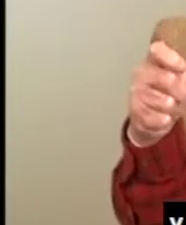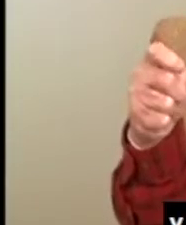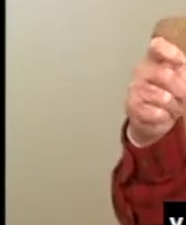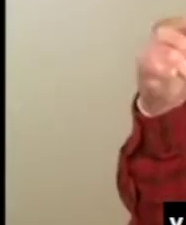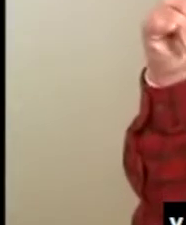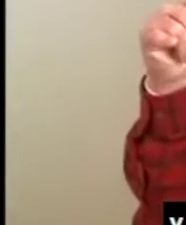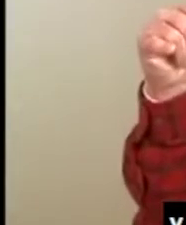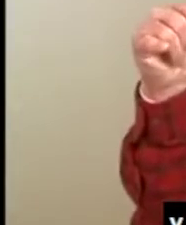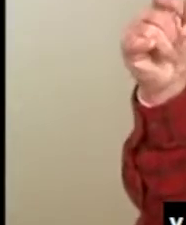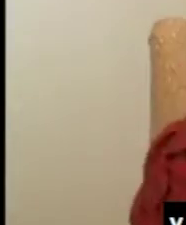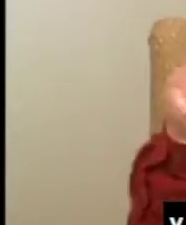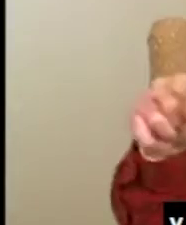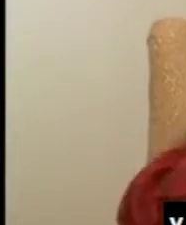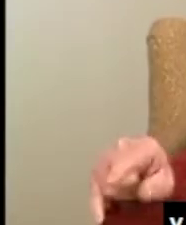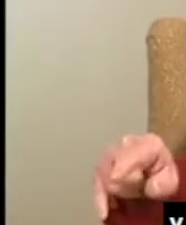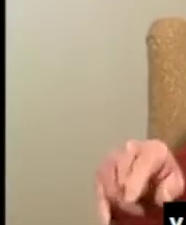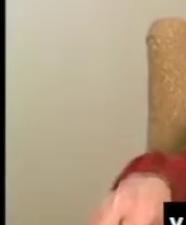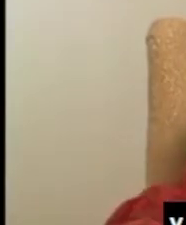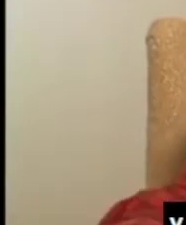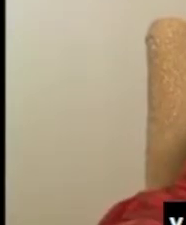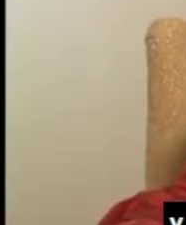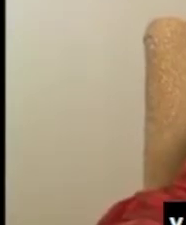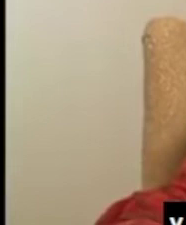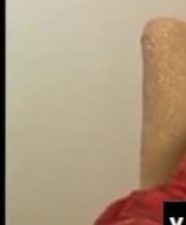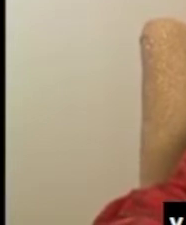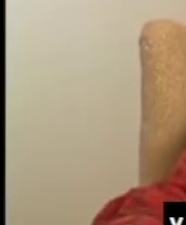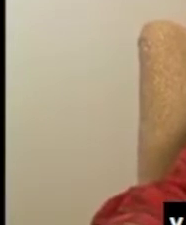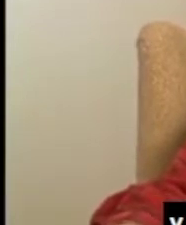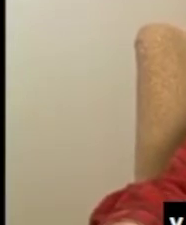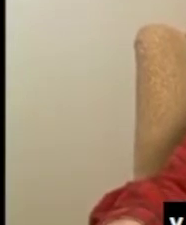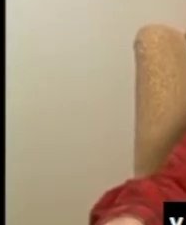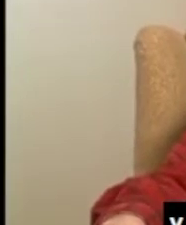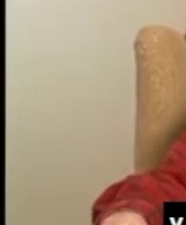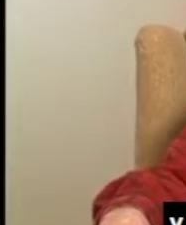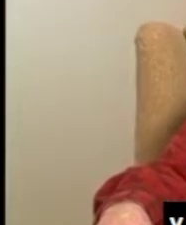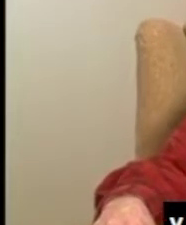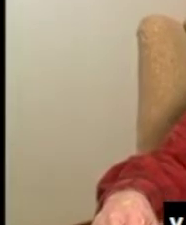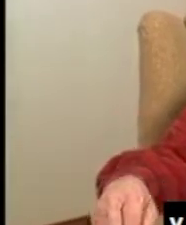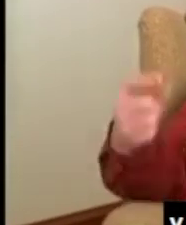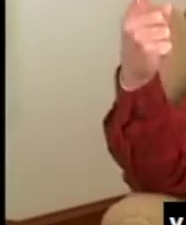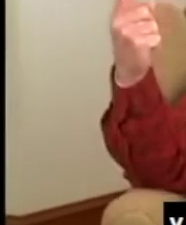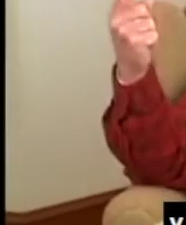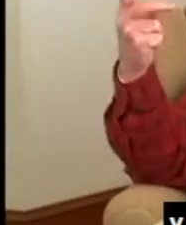X, Y, C. And can you count?